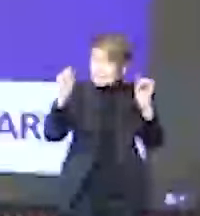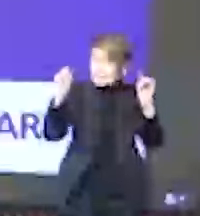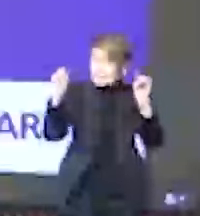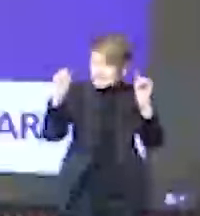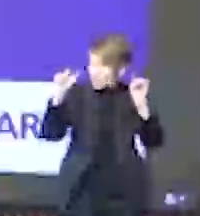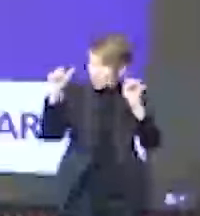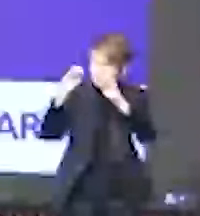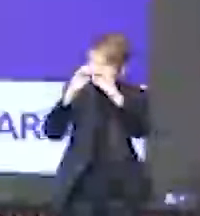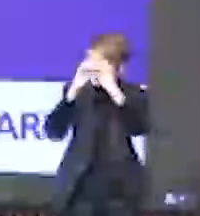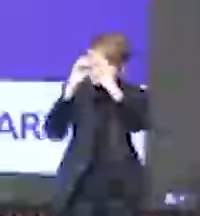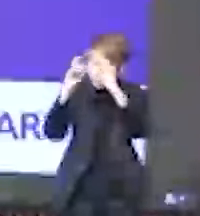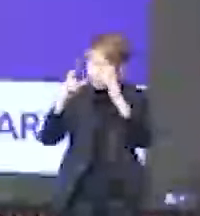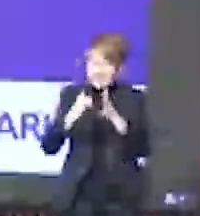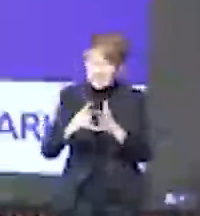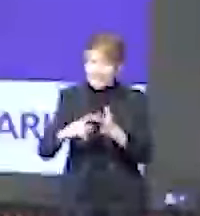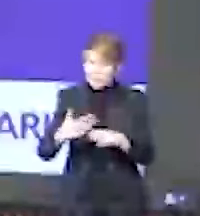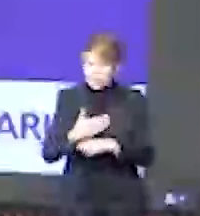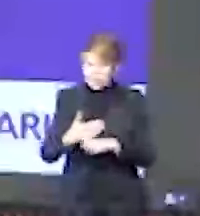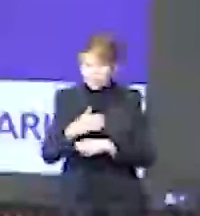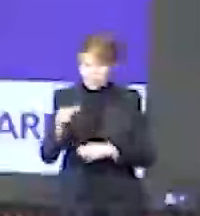be dealt with, because